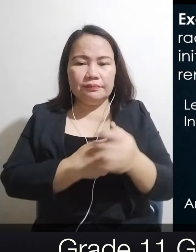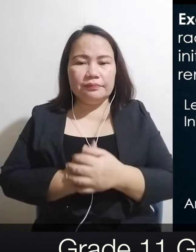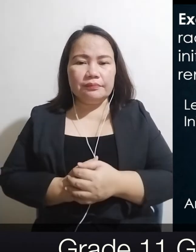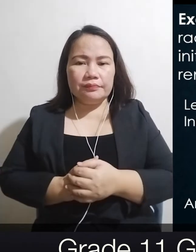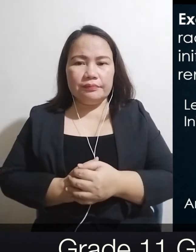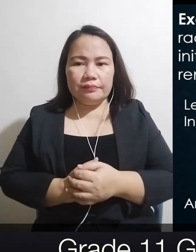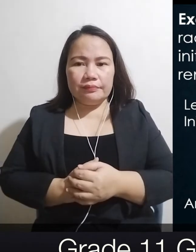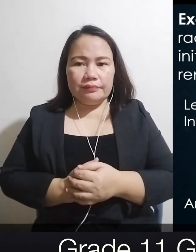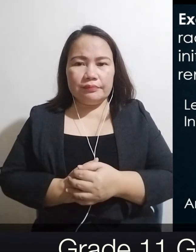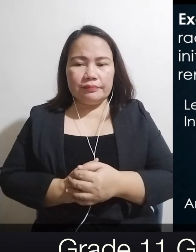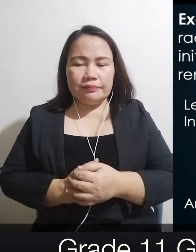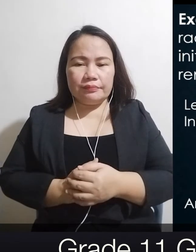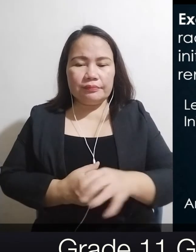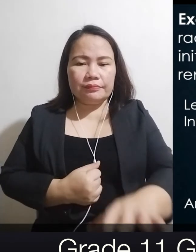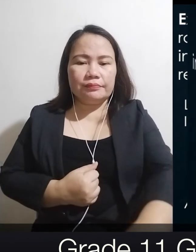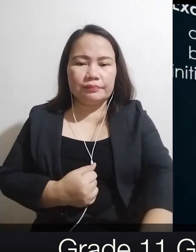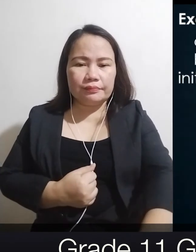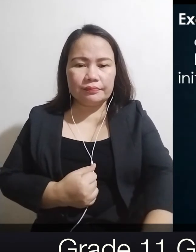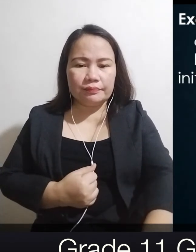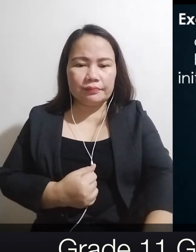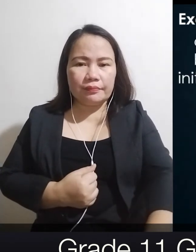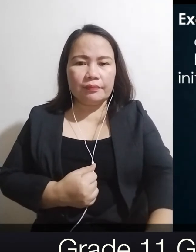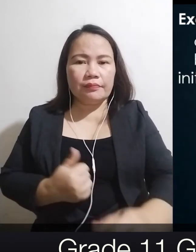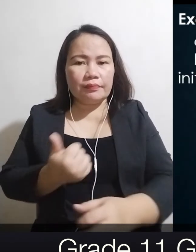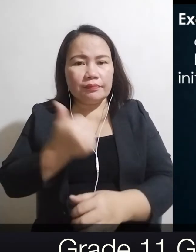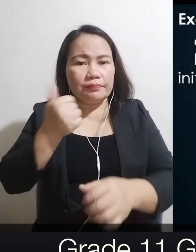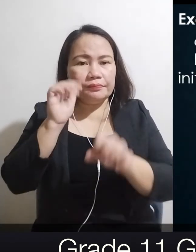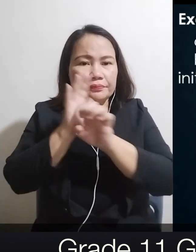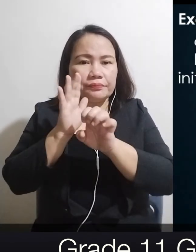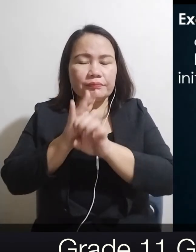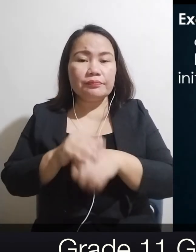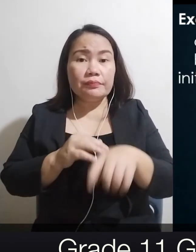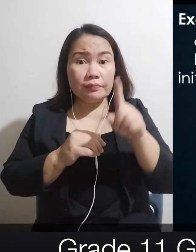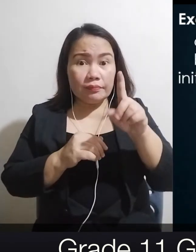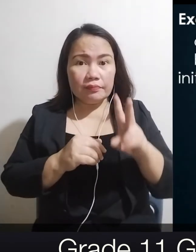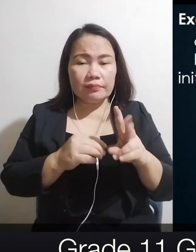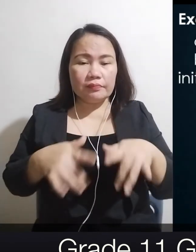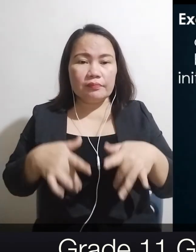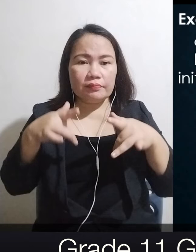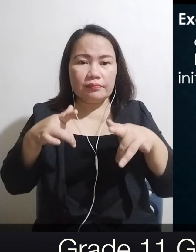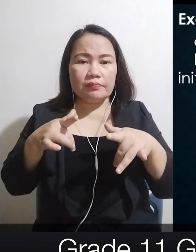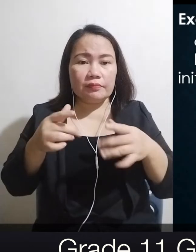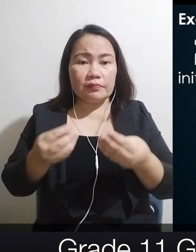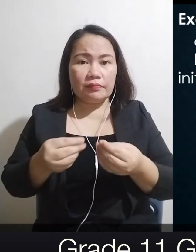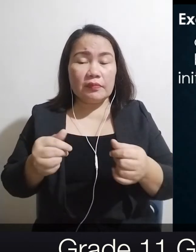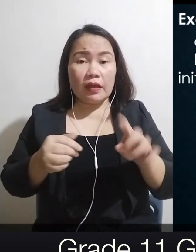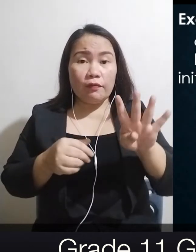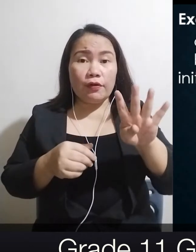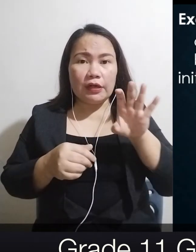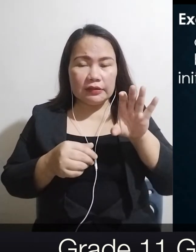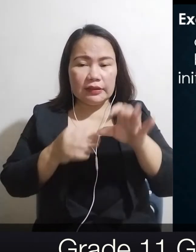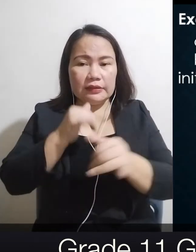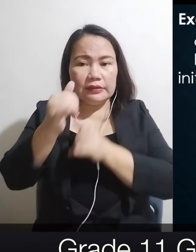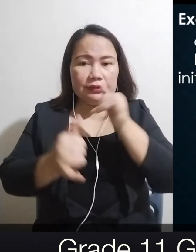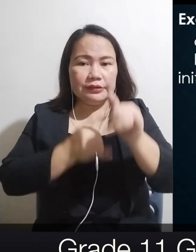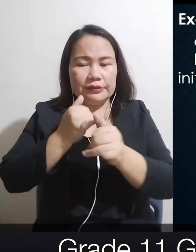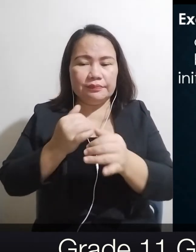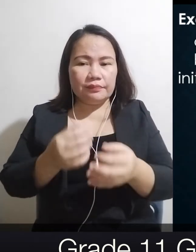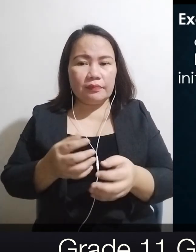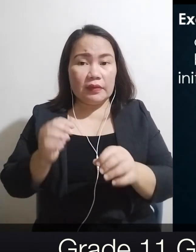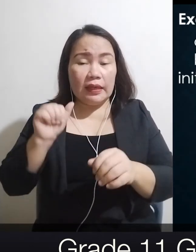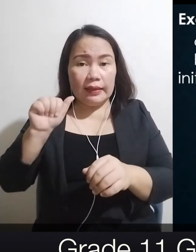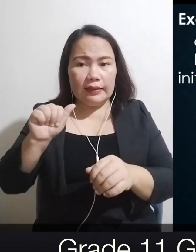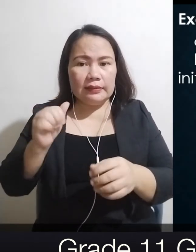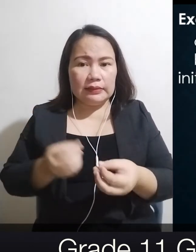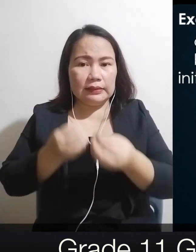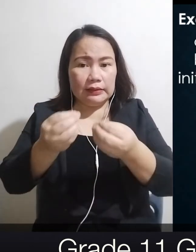days, no, from the given. So another example, the half-life of a substance is 400 years. Give